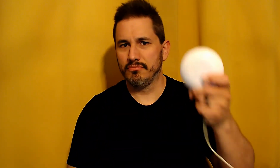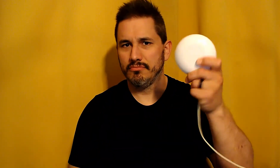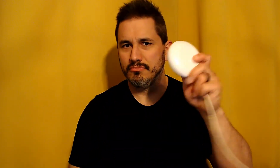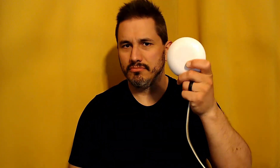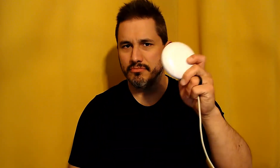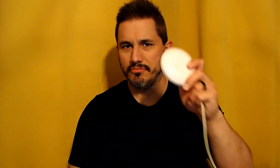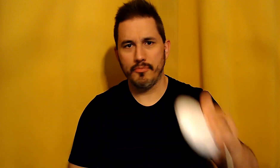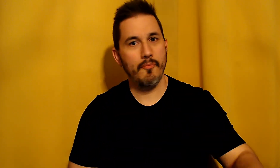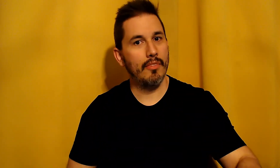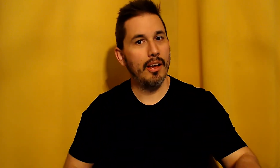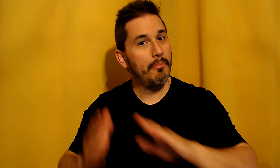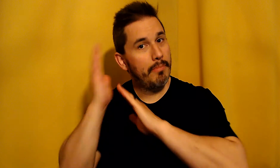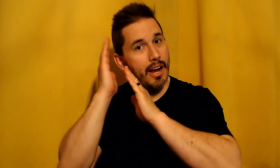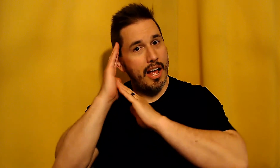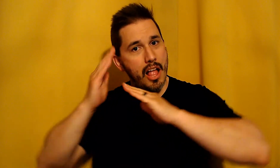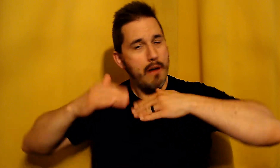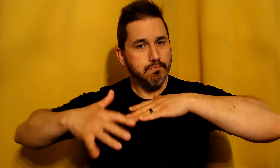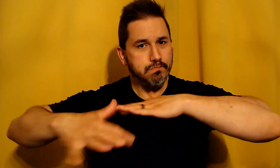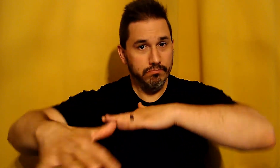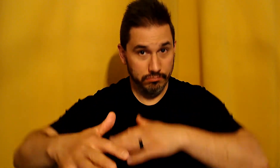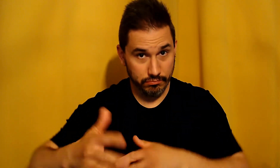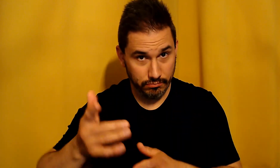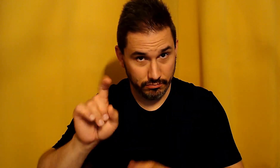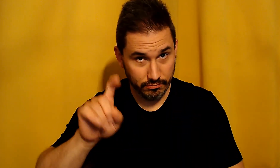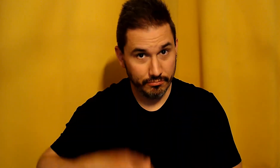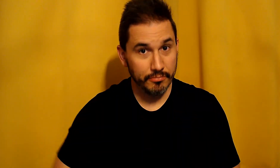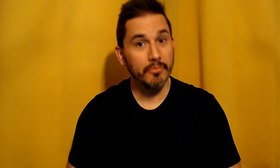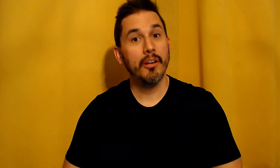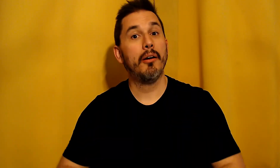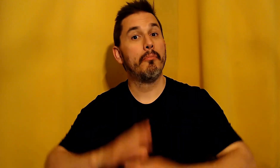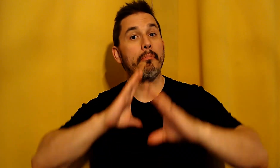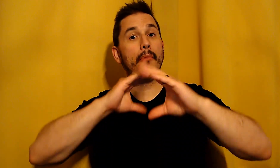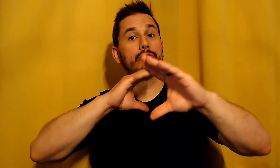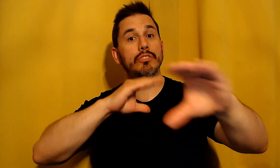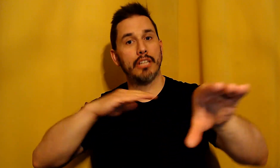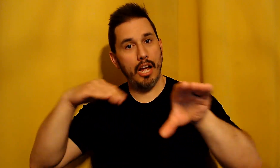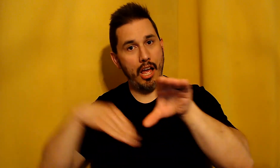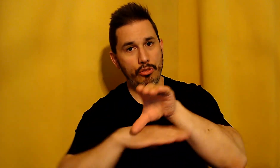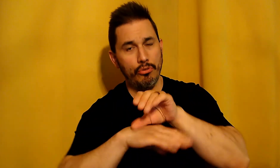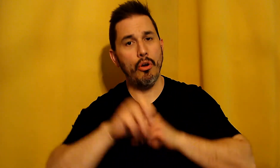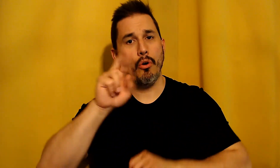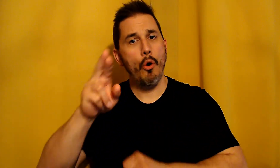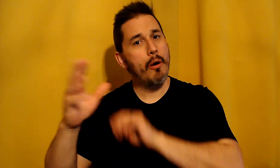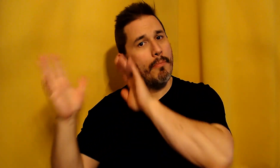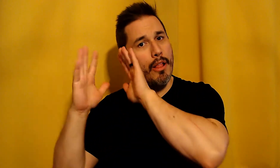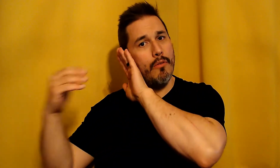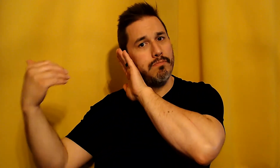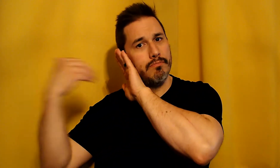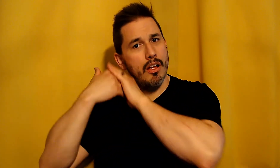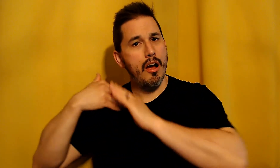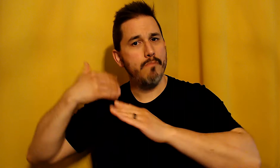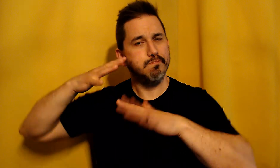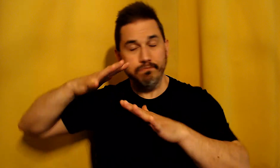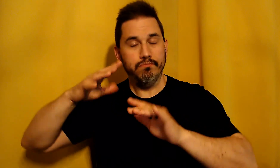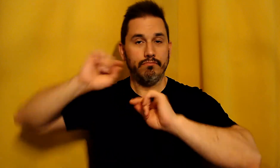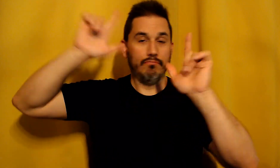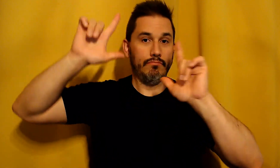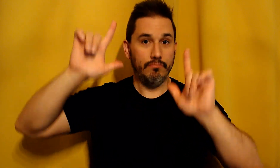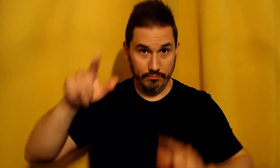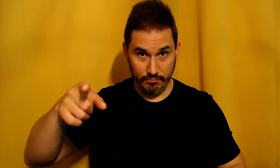Well, it's one of these. A bed shaker, right? Usually you'd put it under your mattress or underneath your pillow, and whenever it